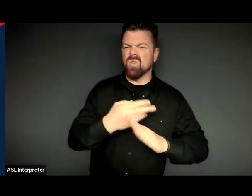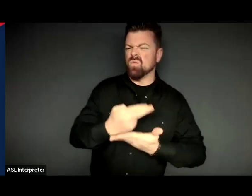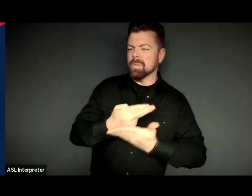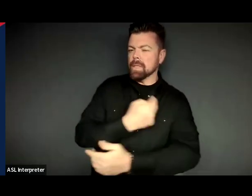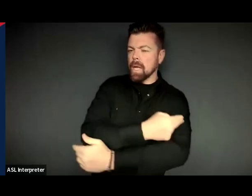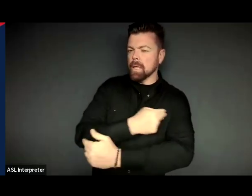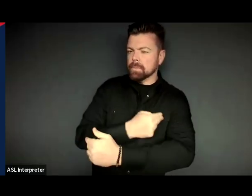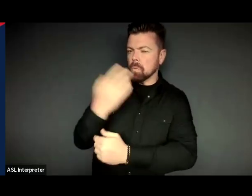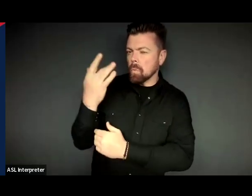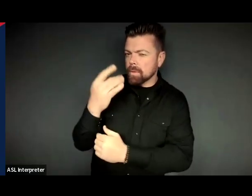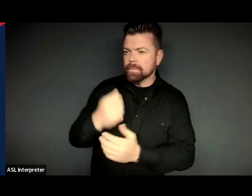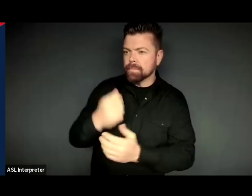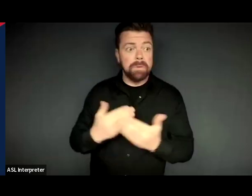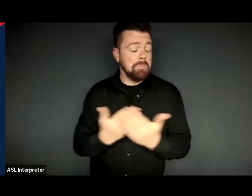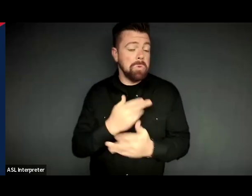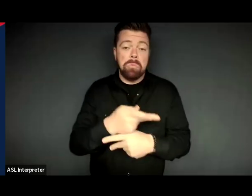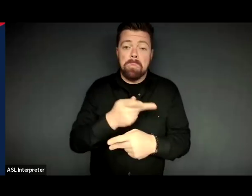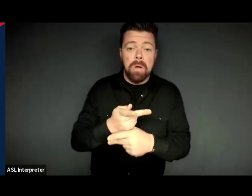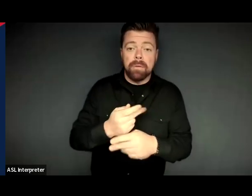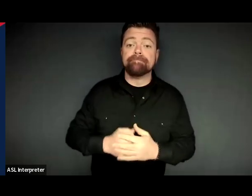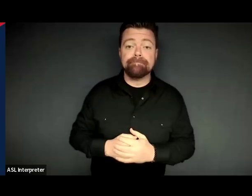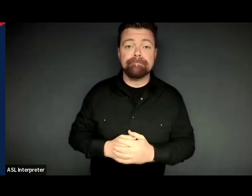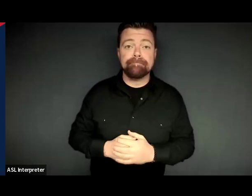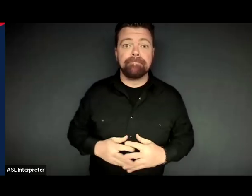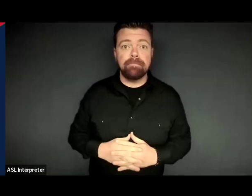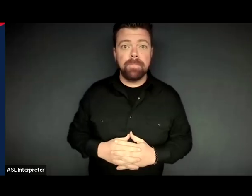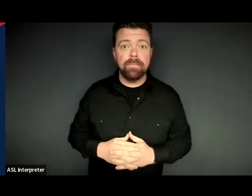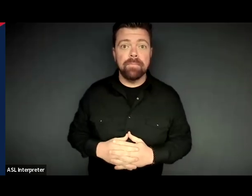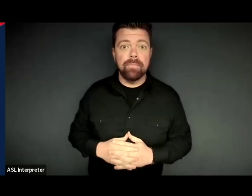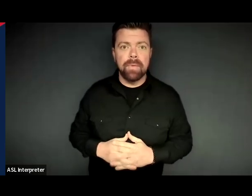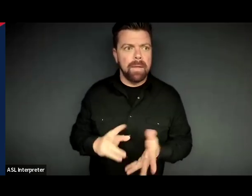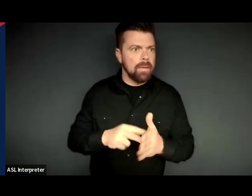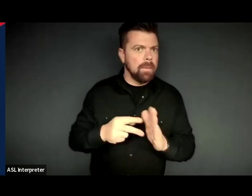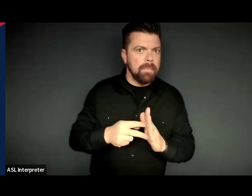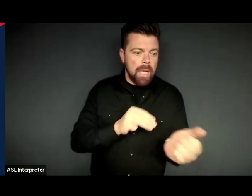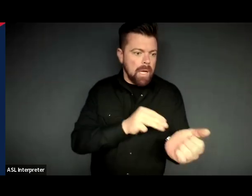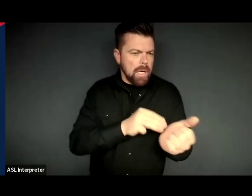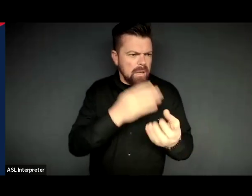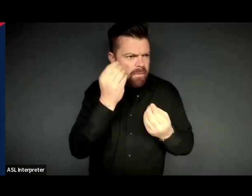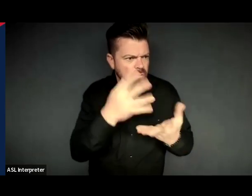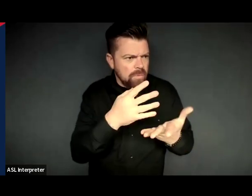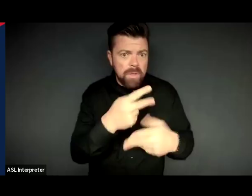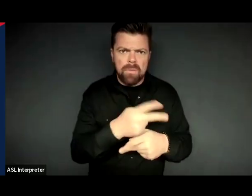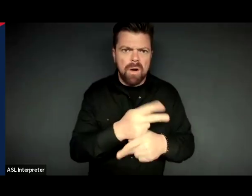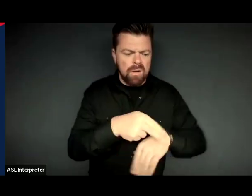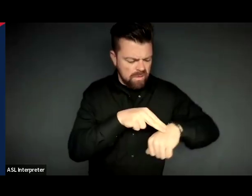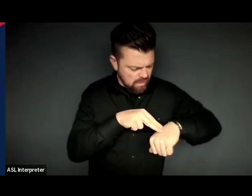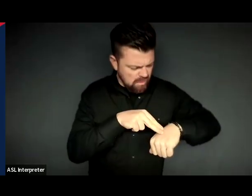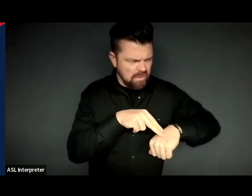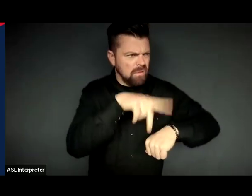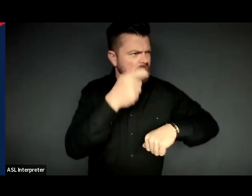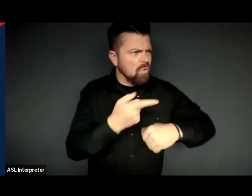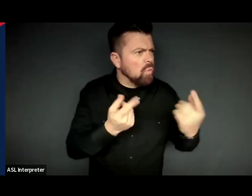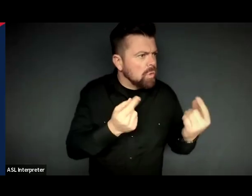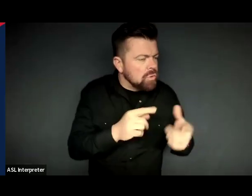because this is such a new product that they have to educate physicians on what the product does. And what it does is